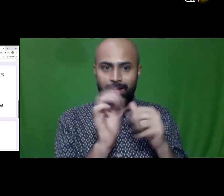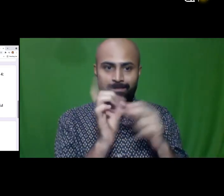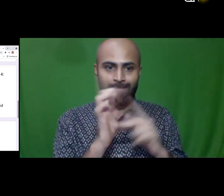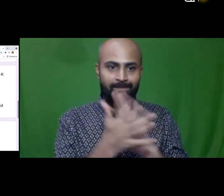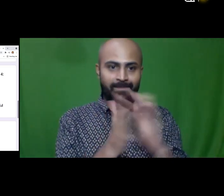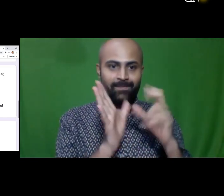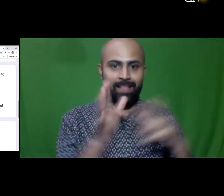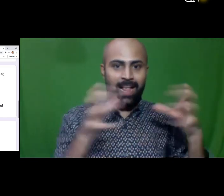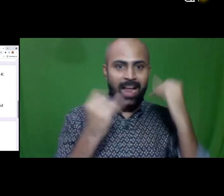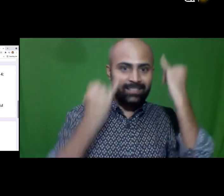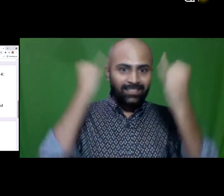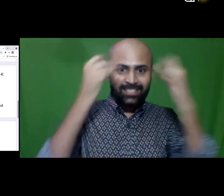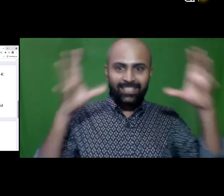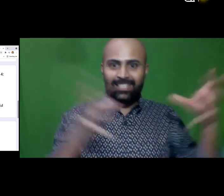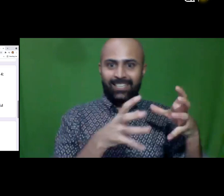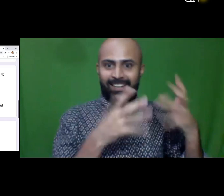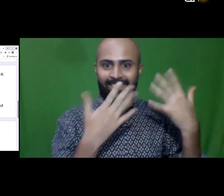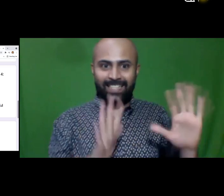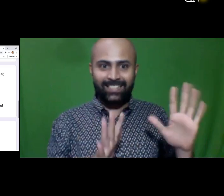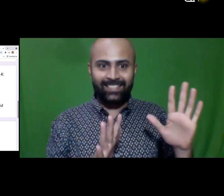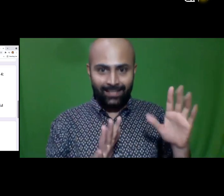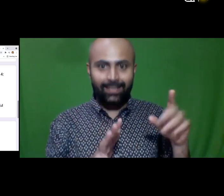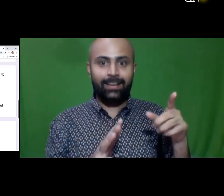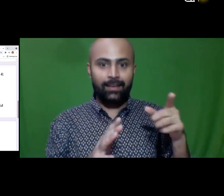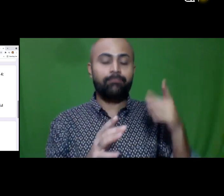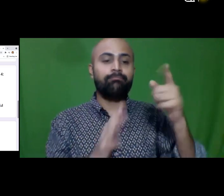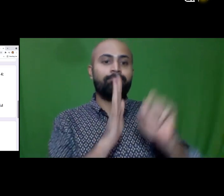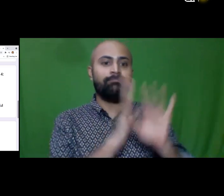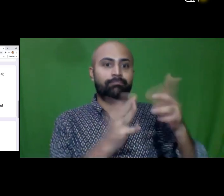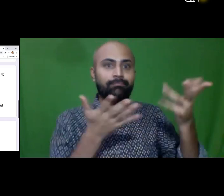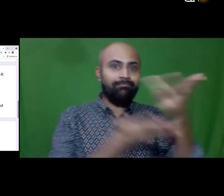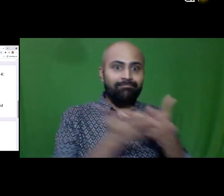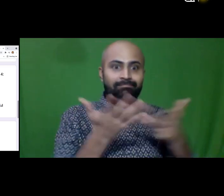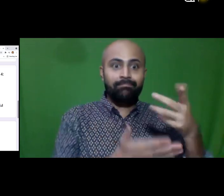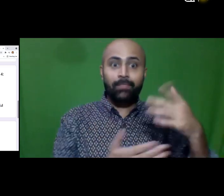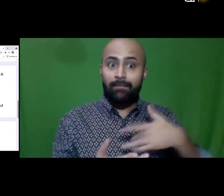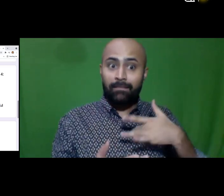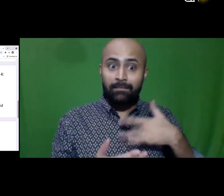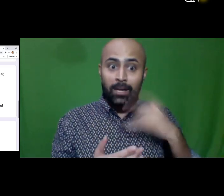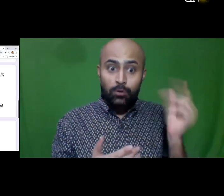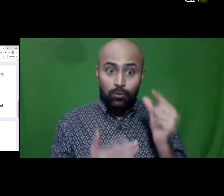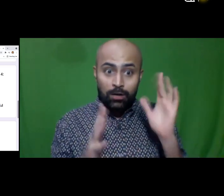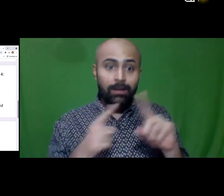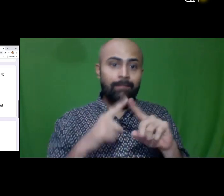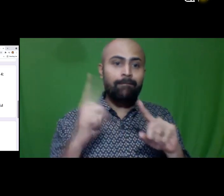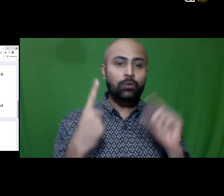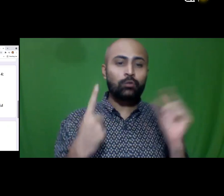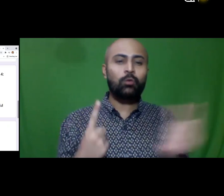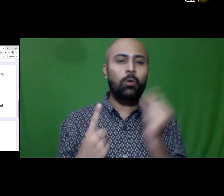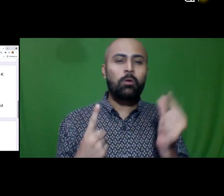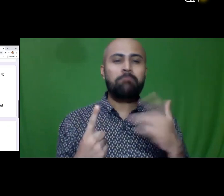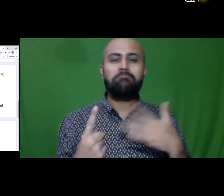Here, so the whole 2 hours Manthan workshop, we ideated, we showed you what exactly it was, different things we